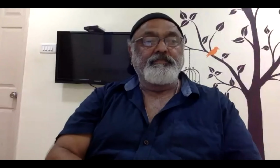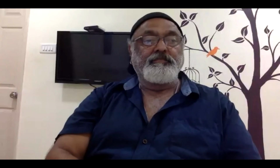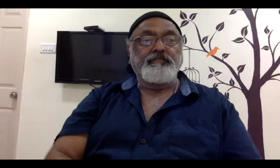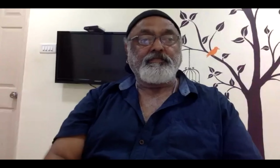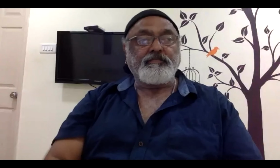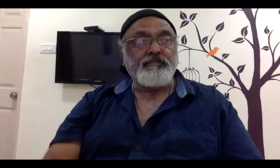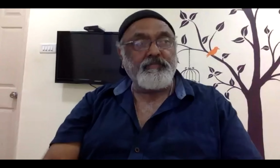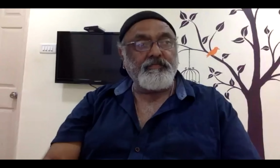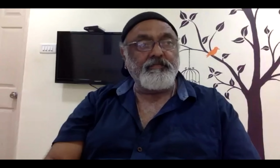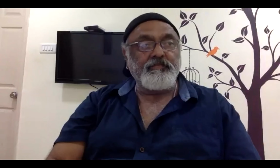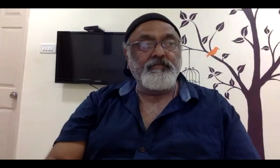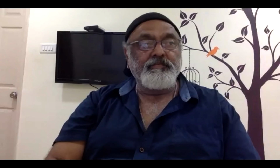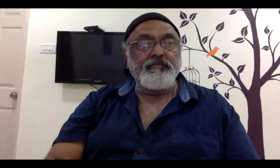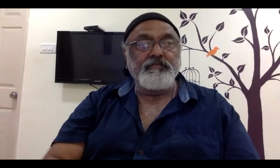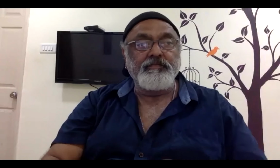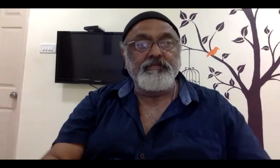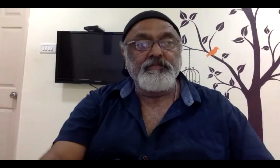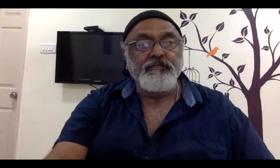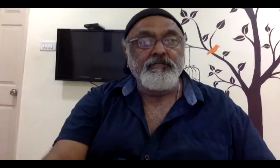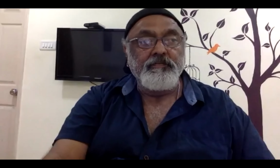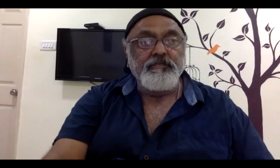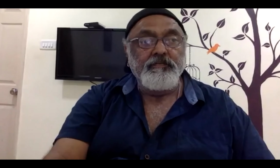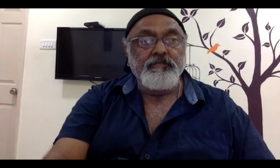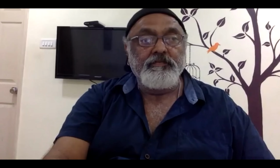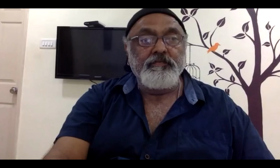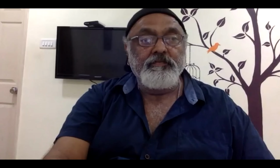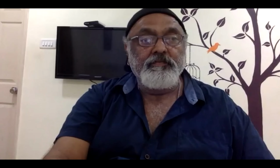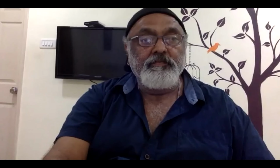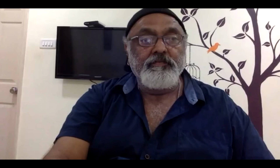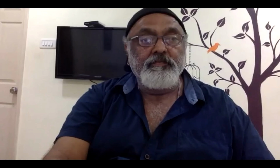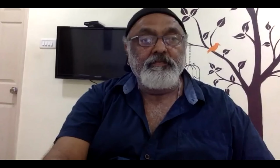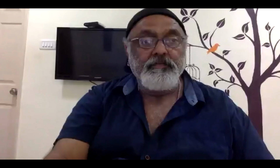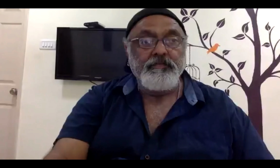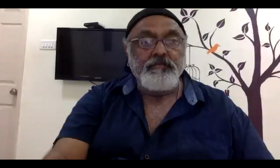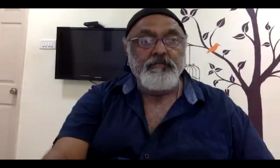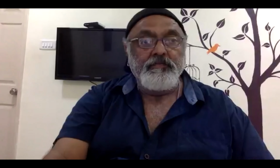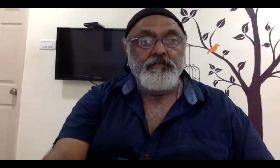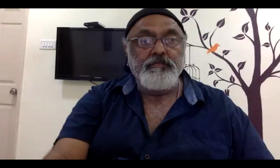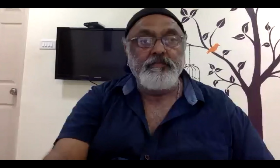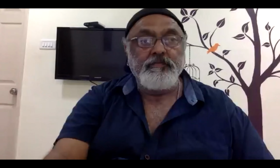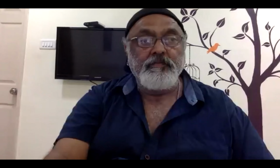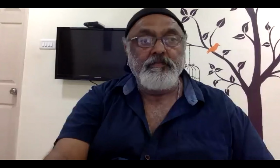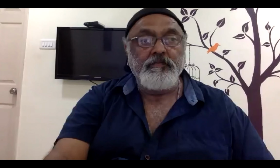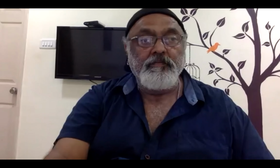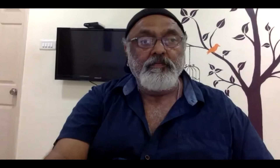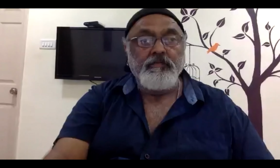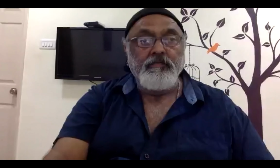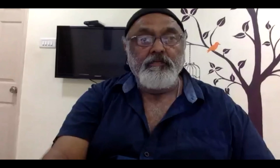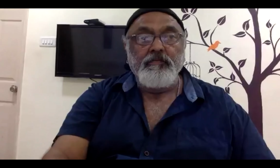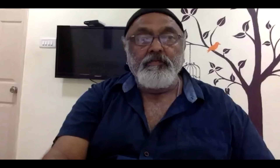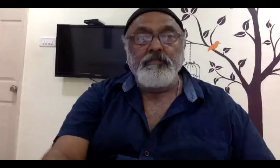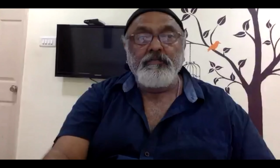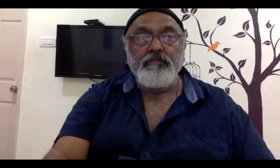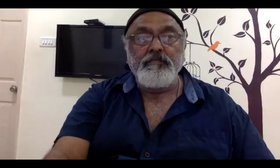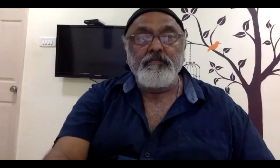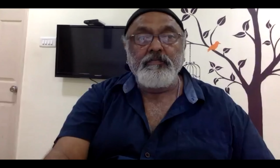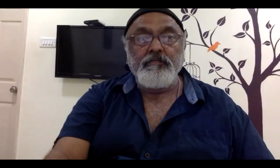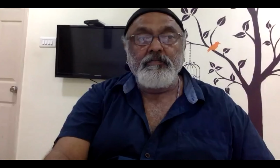Thank you so much. Good evening, everybody. I hope you're ready for a